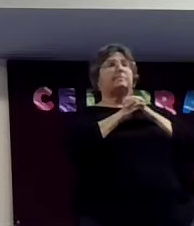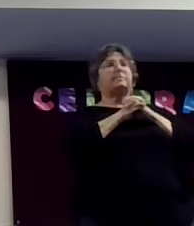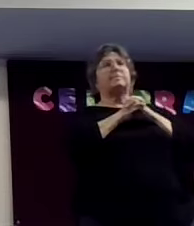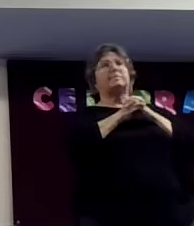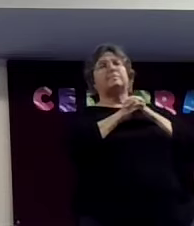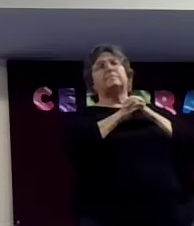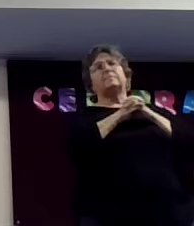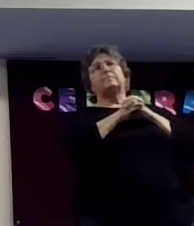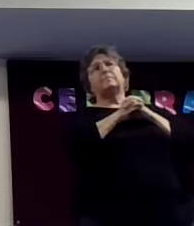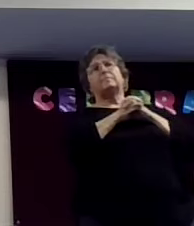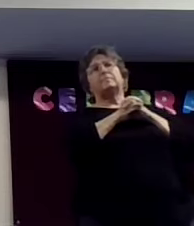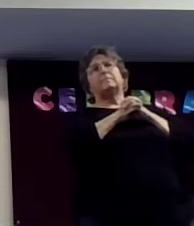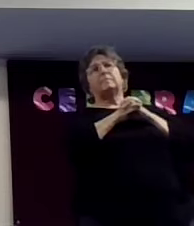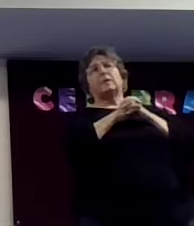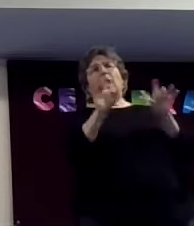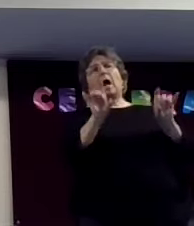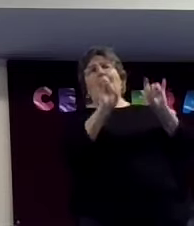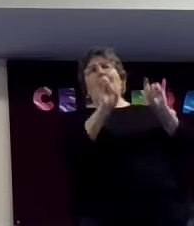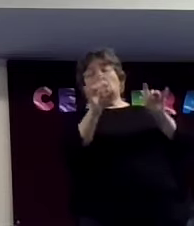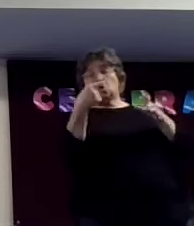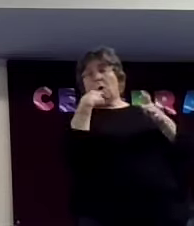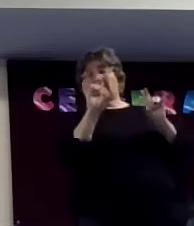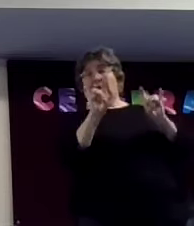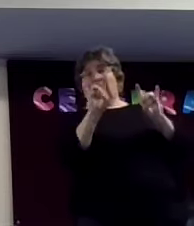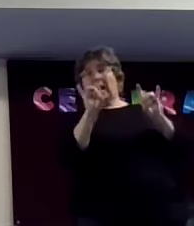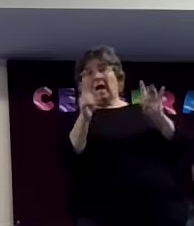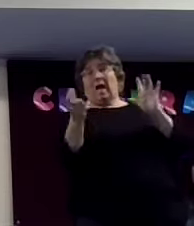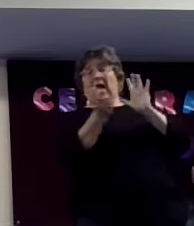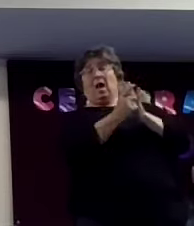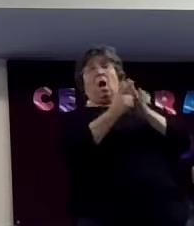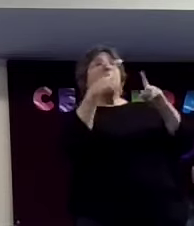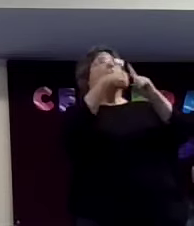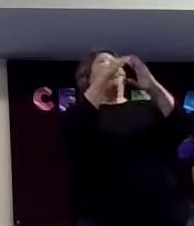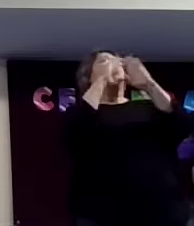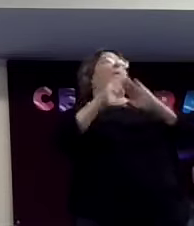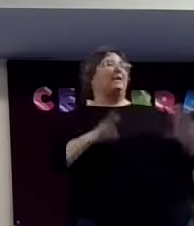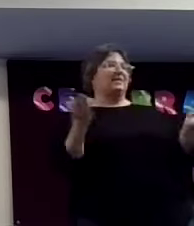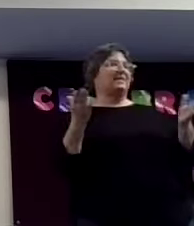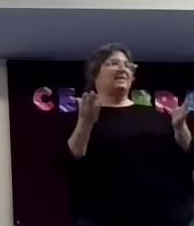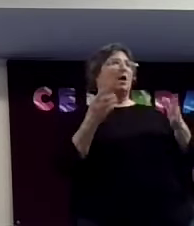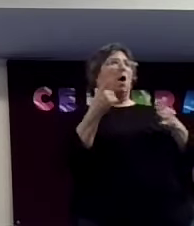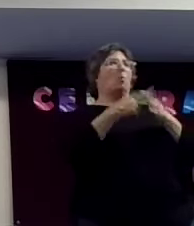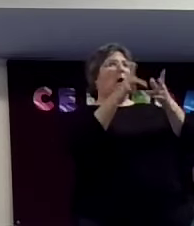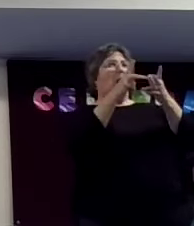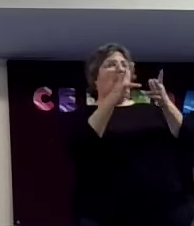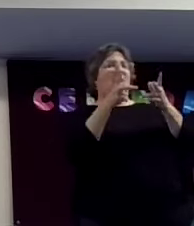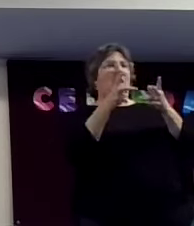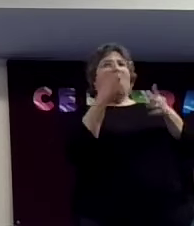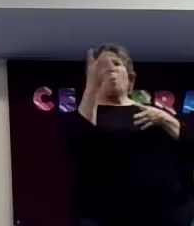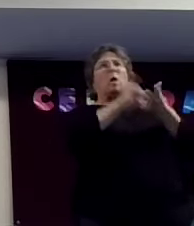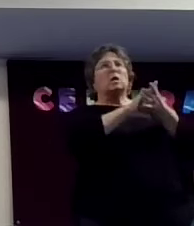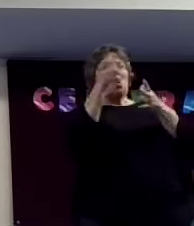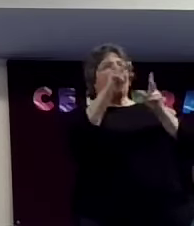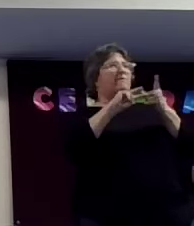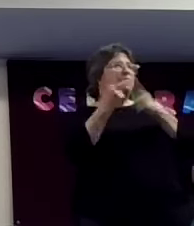Yes. As anti-war would or peace, pro peace. What is the position on Ukraine